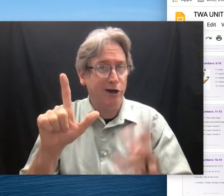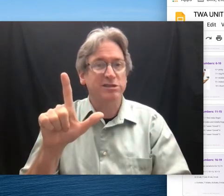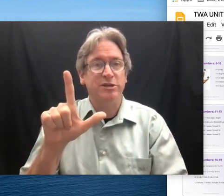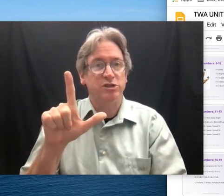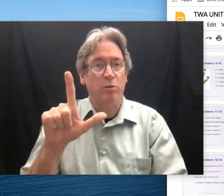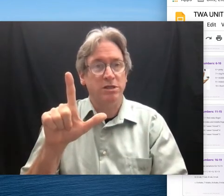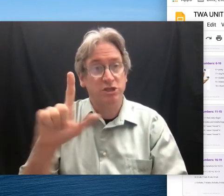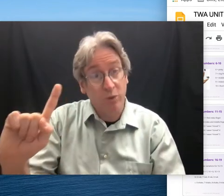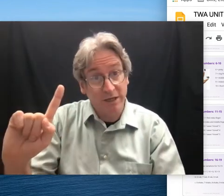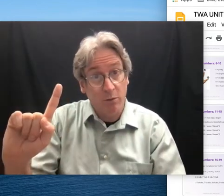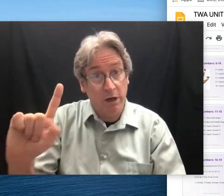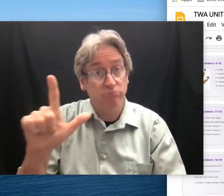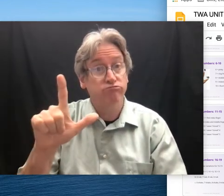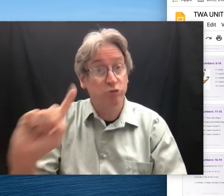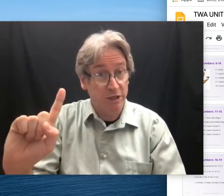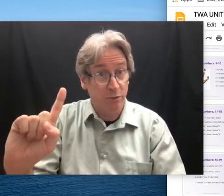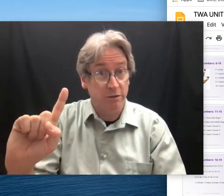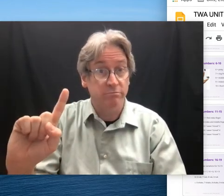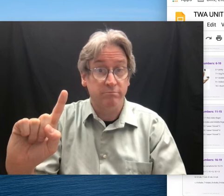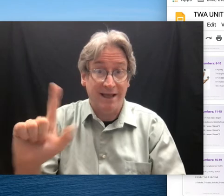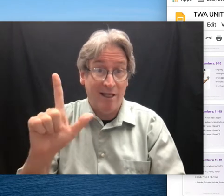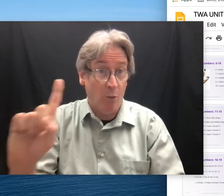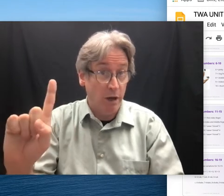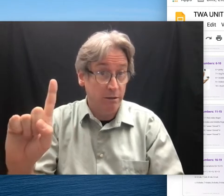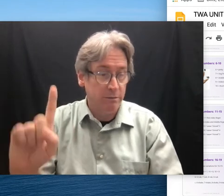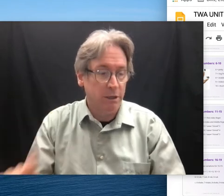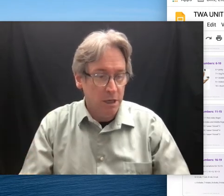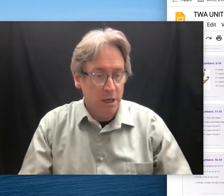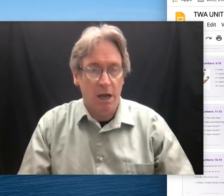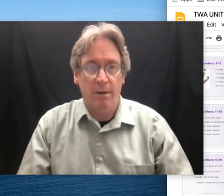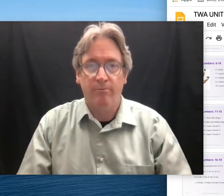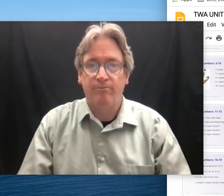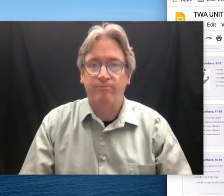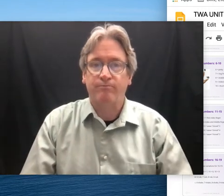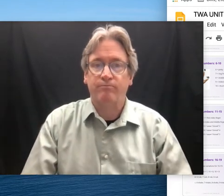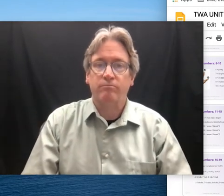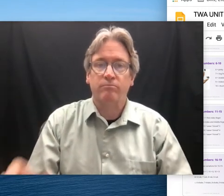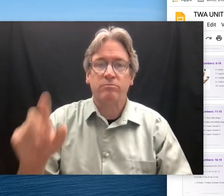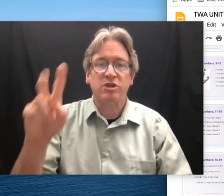It can also be just a once, 21, 21, L1.